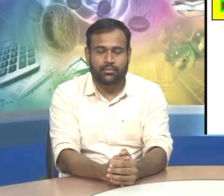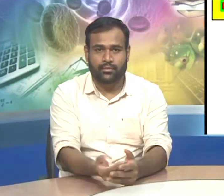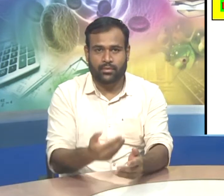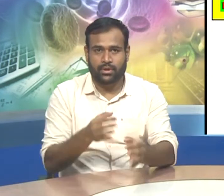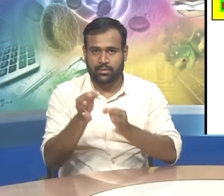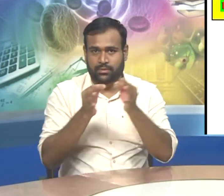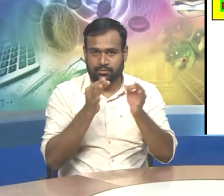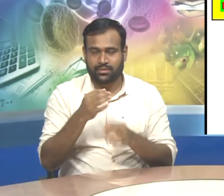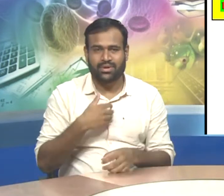video.